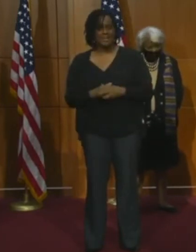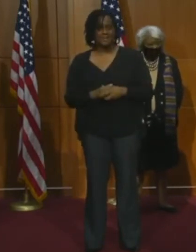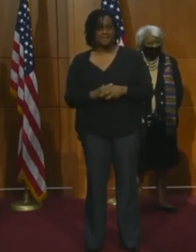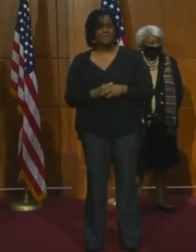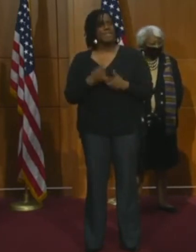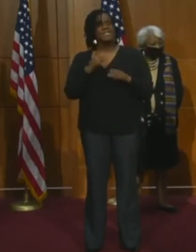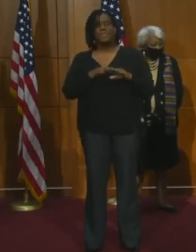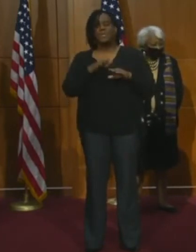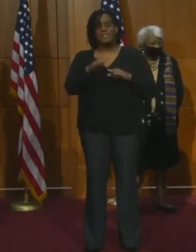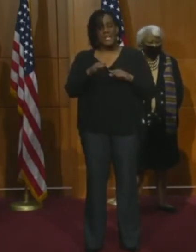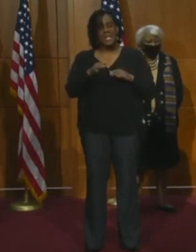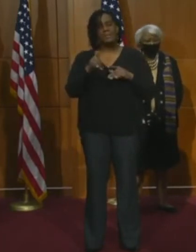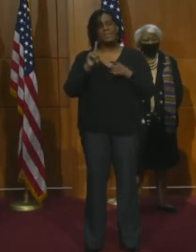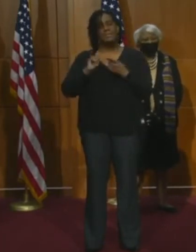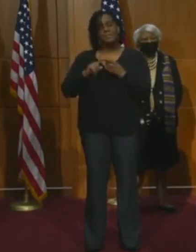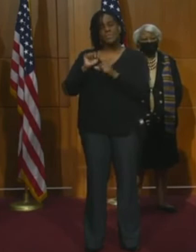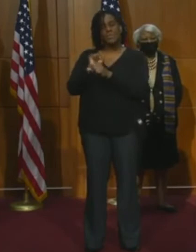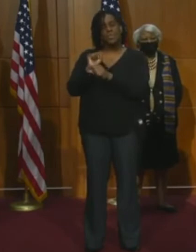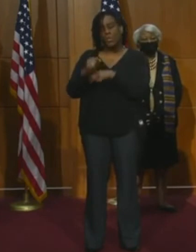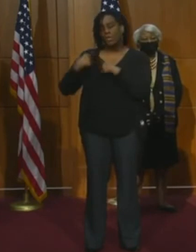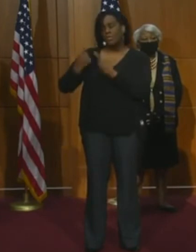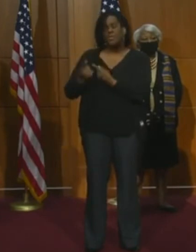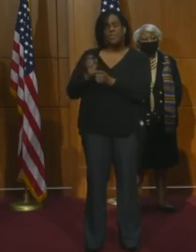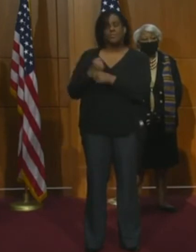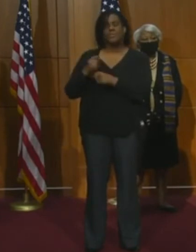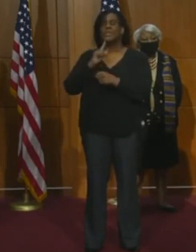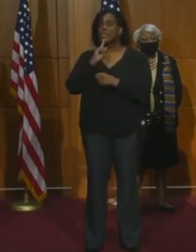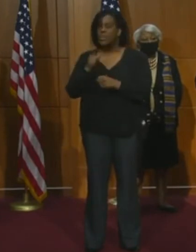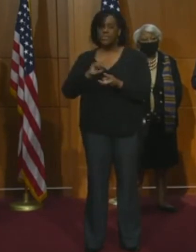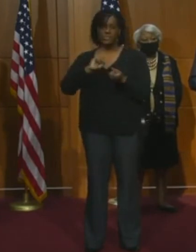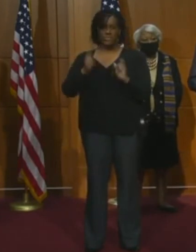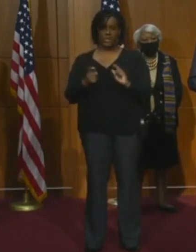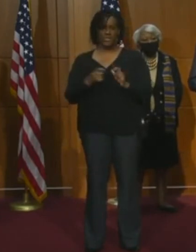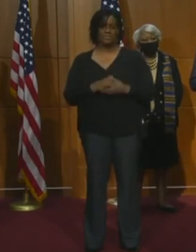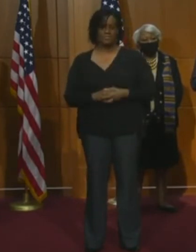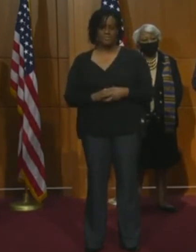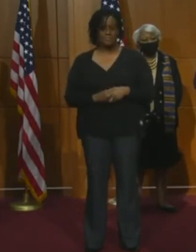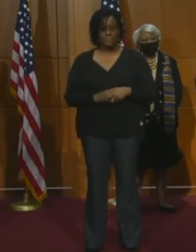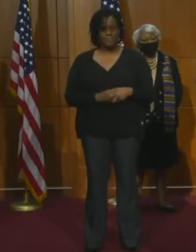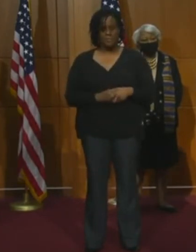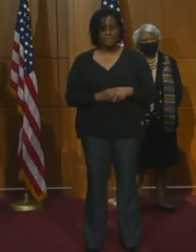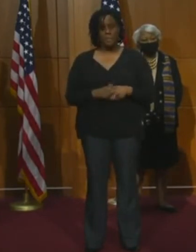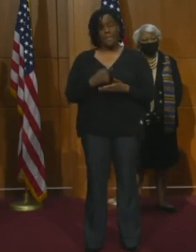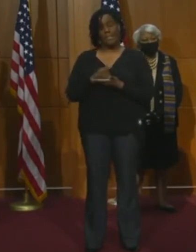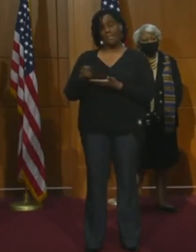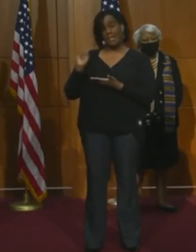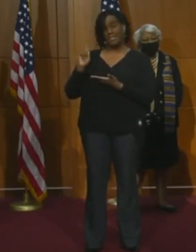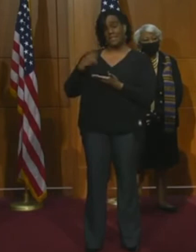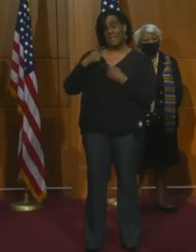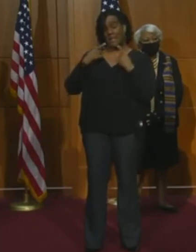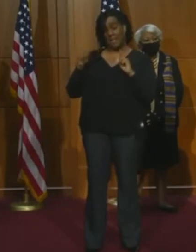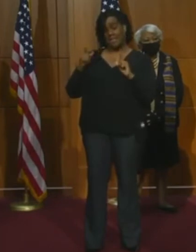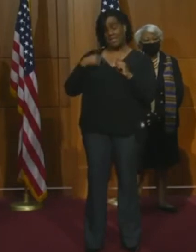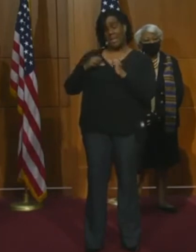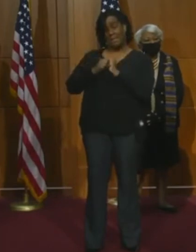work we have been doing to create real change. Last week, I announced that I'm extending and expanding